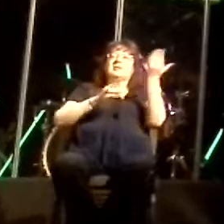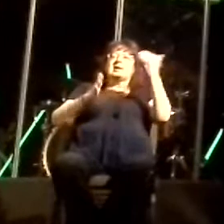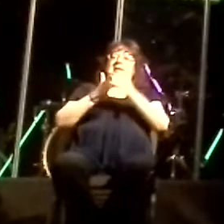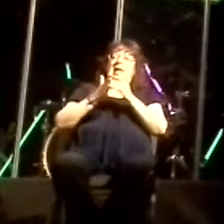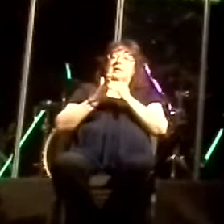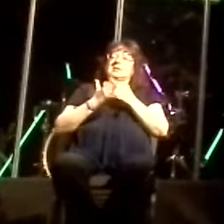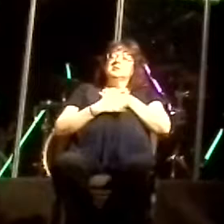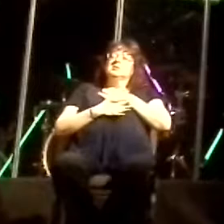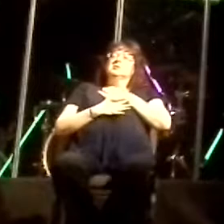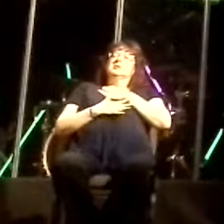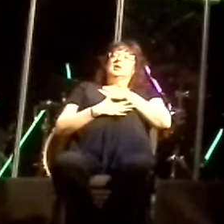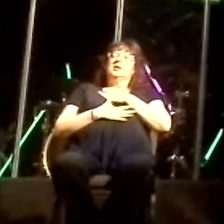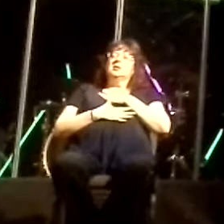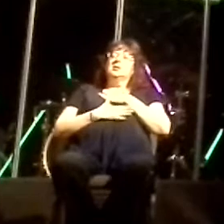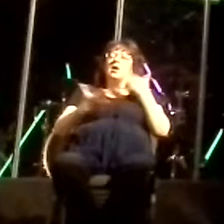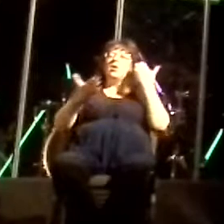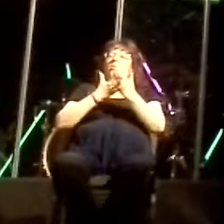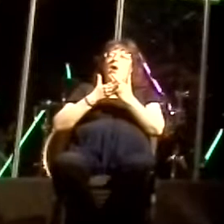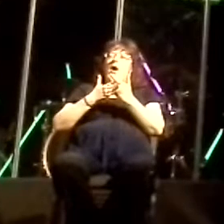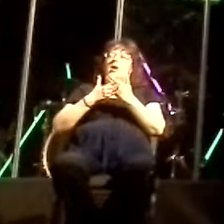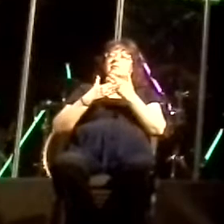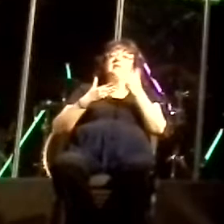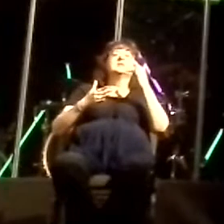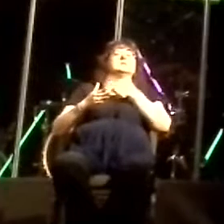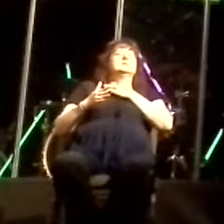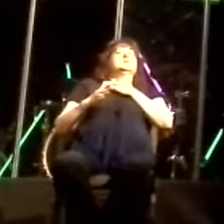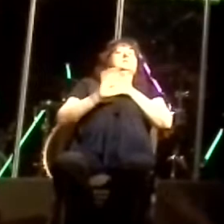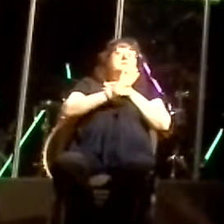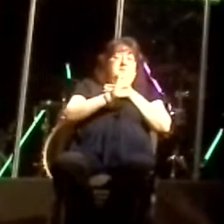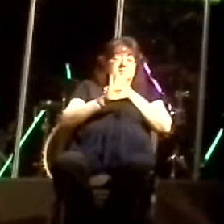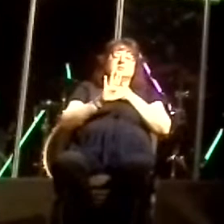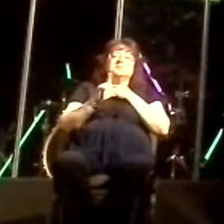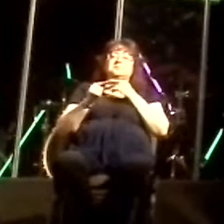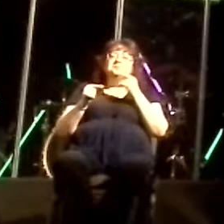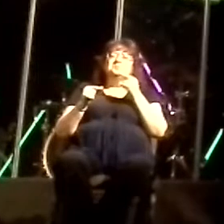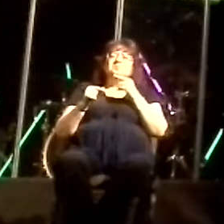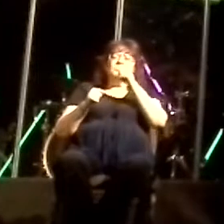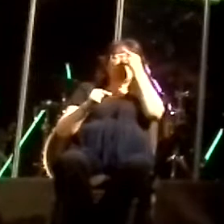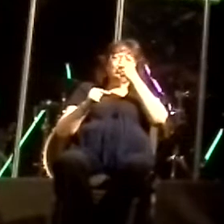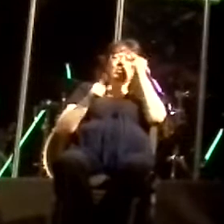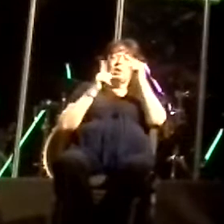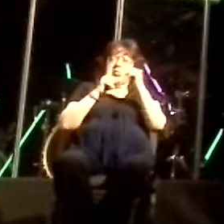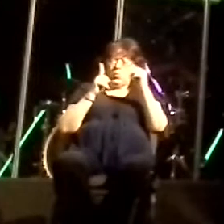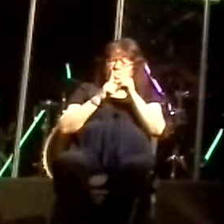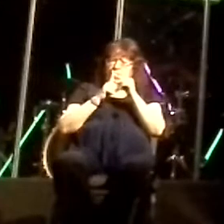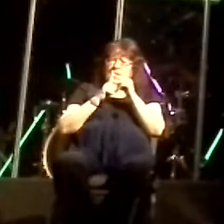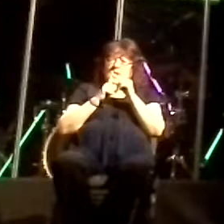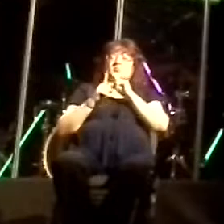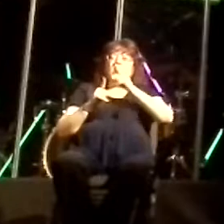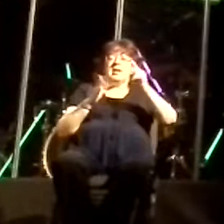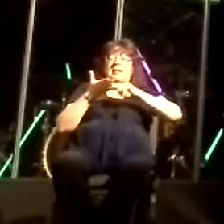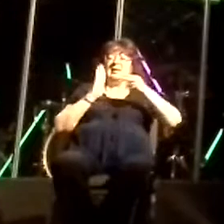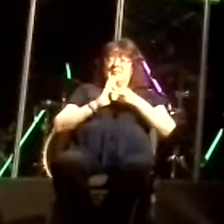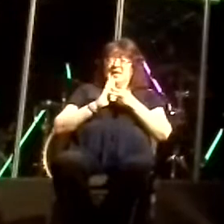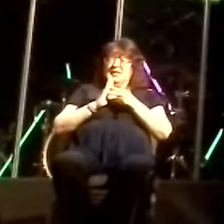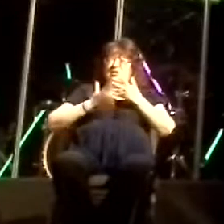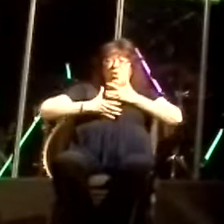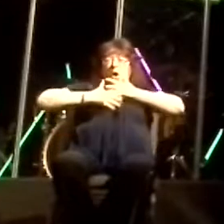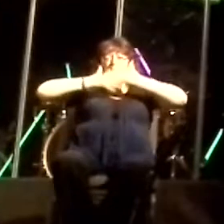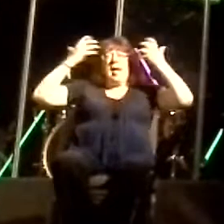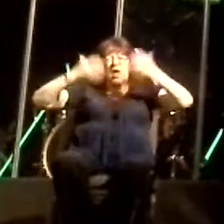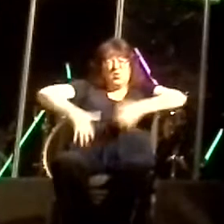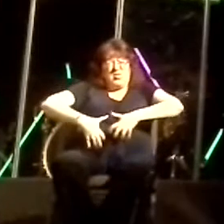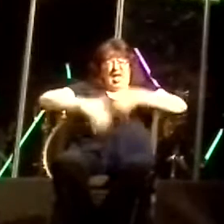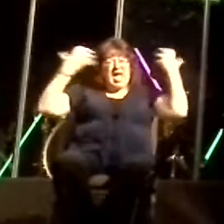more deeply moved, came to the tomb. Everybody say deeply moved. There's a Greek word in here that literally means to bellow